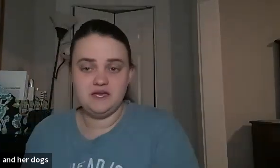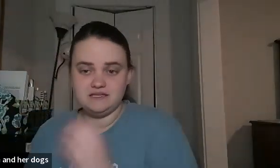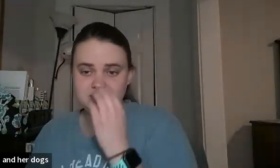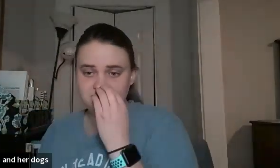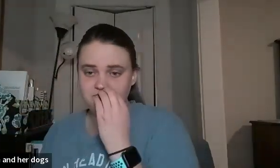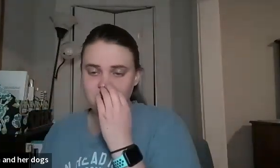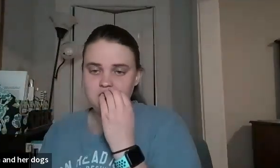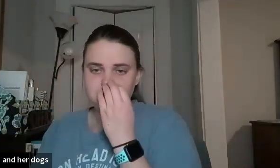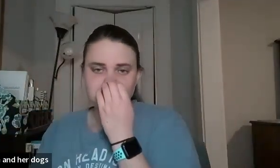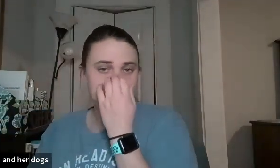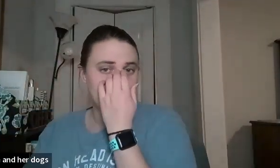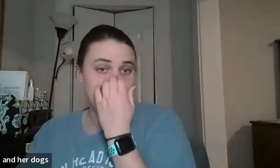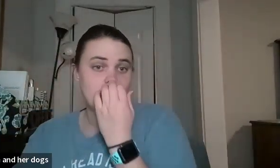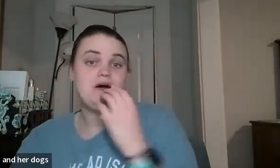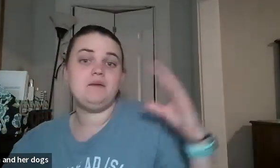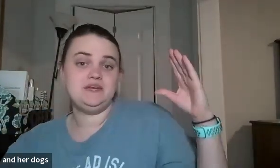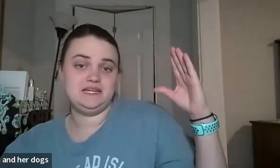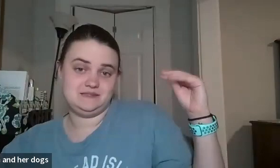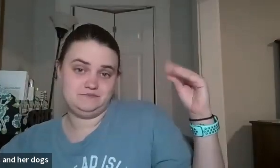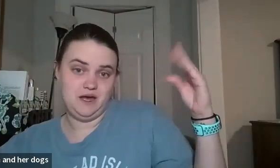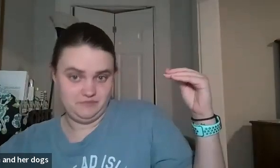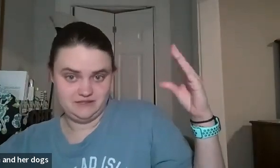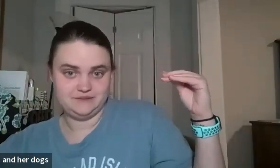Puppet. So for puppet, it's puppet.